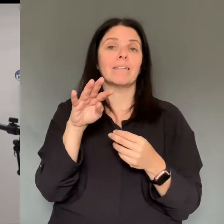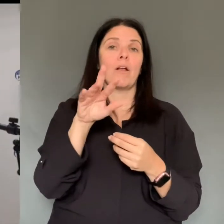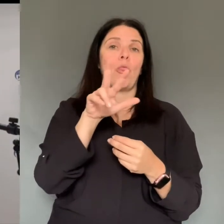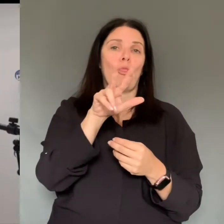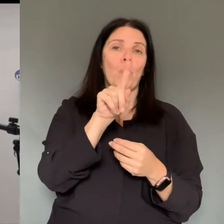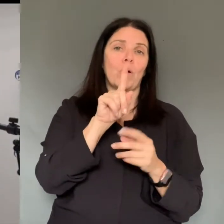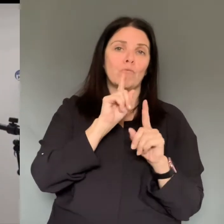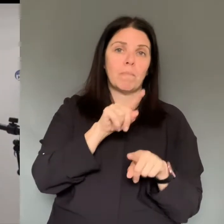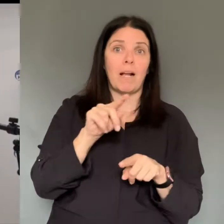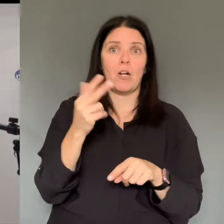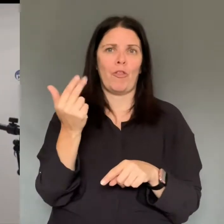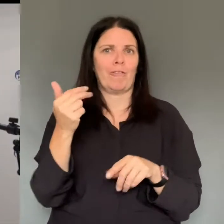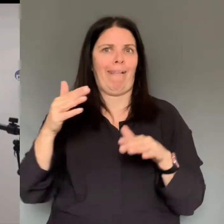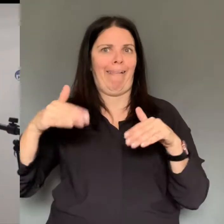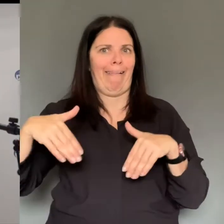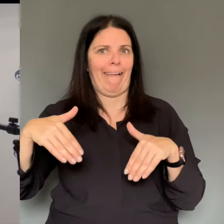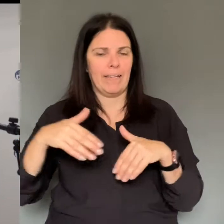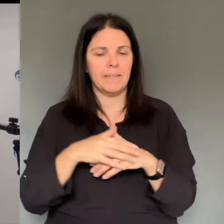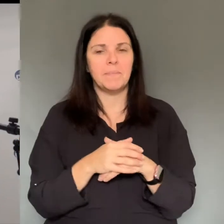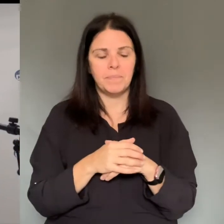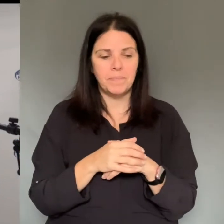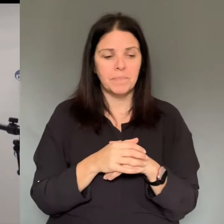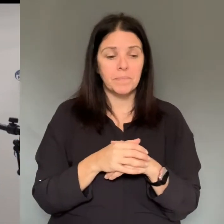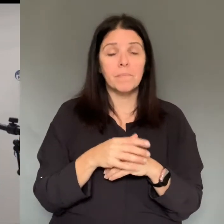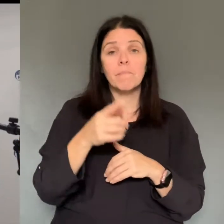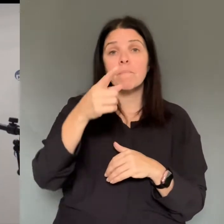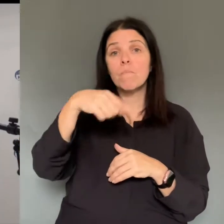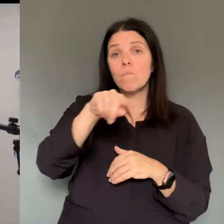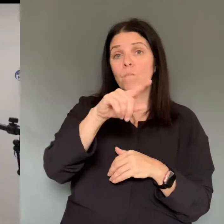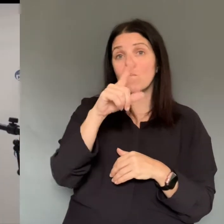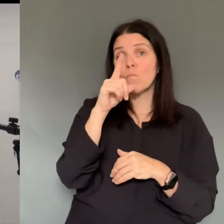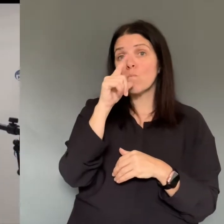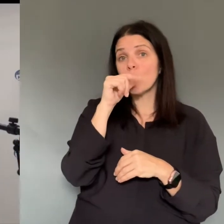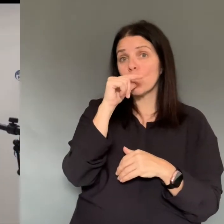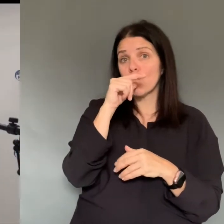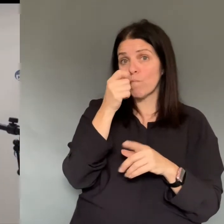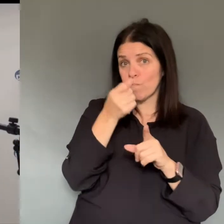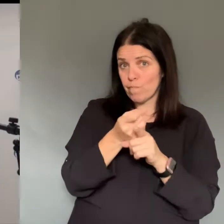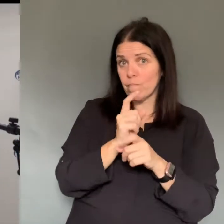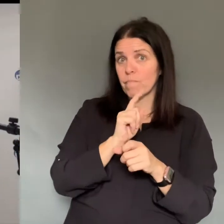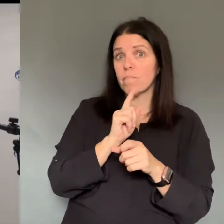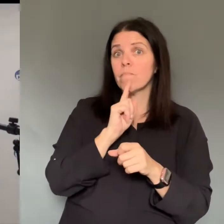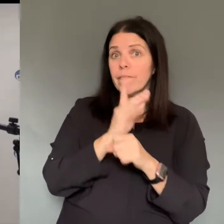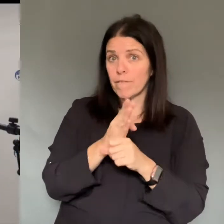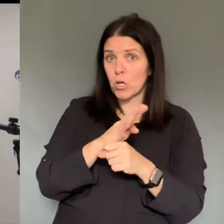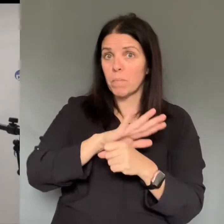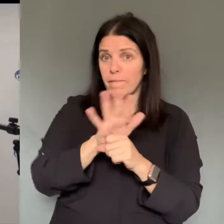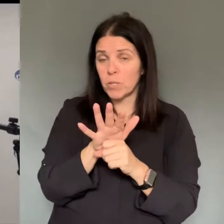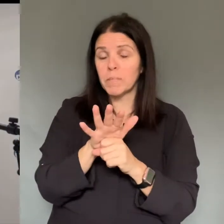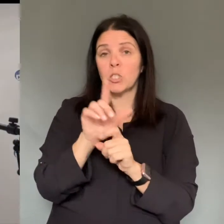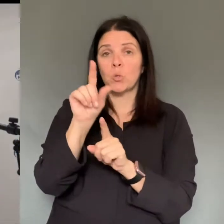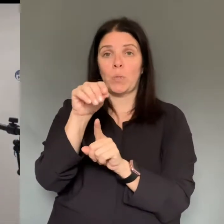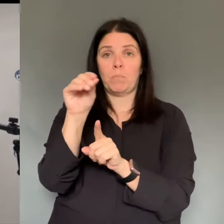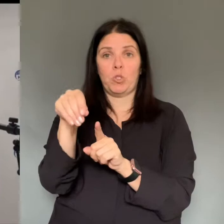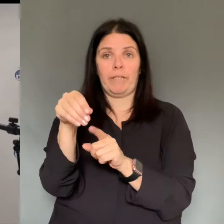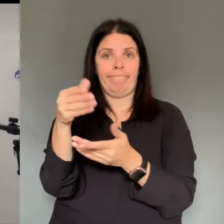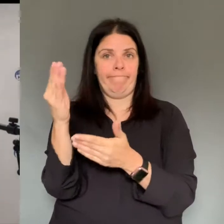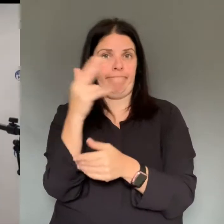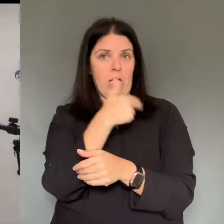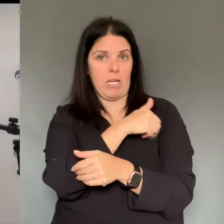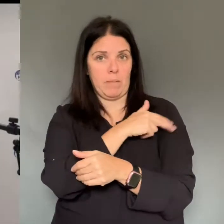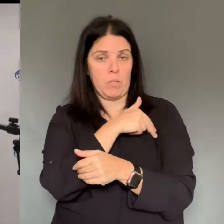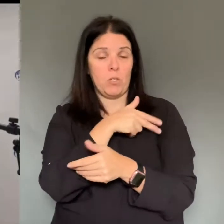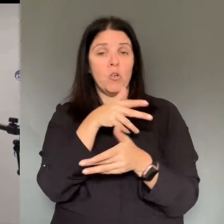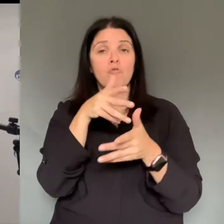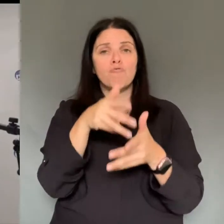worker. Among those who are sick right now, 20% of these cases are hospitalized, and the rest are